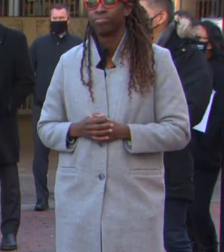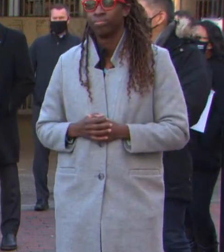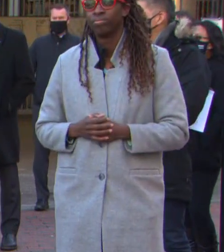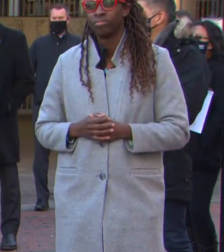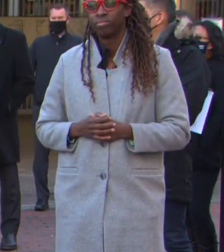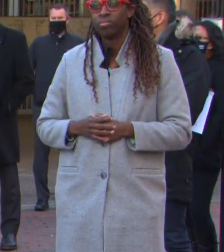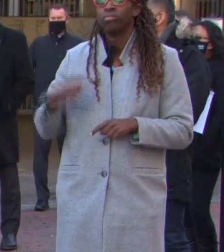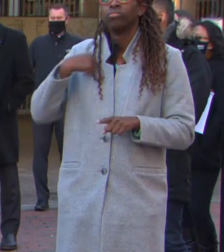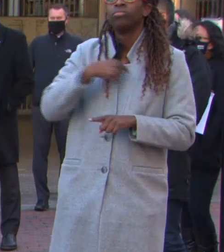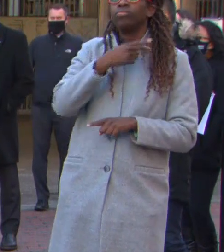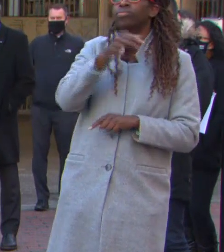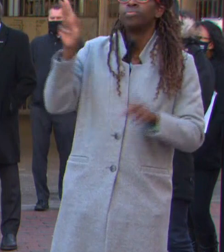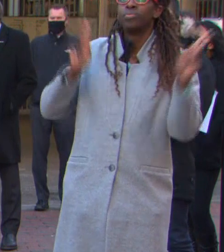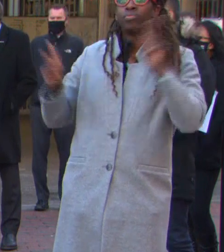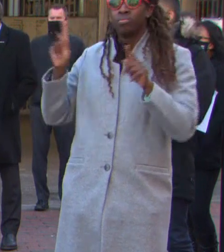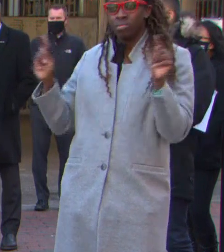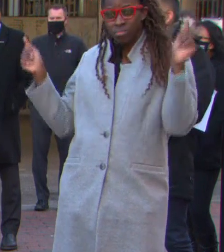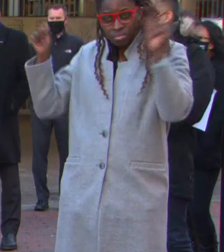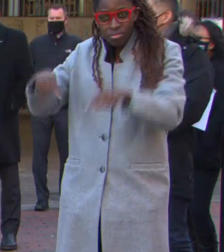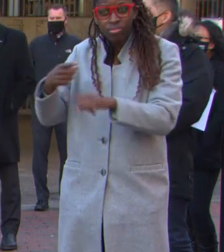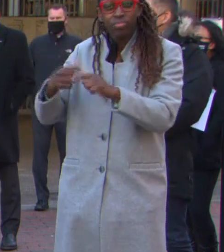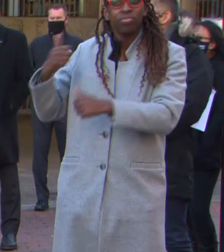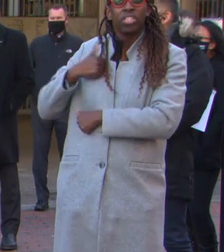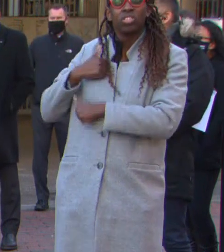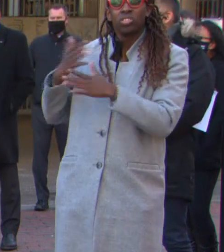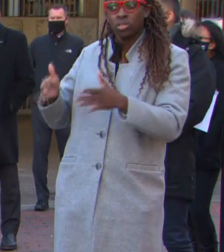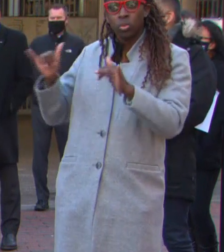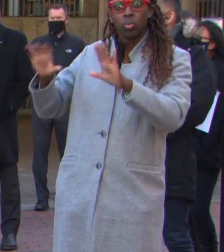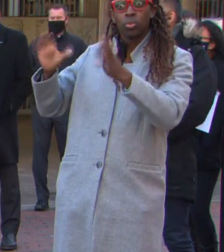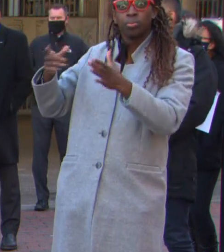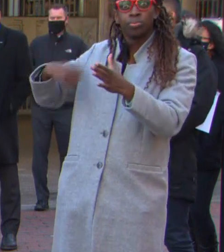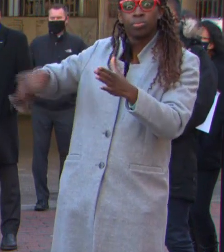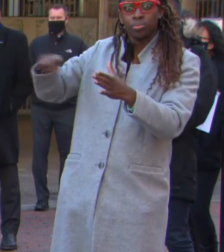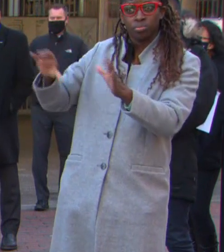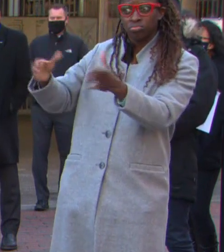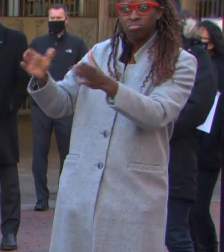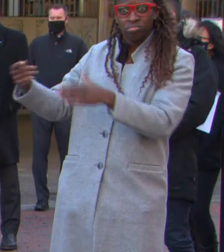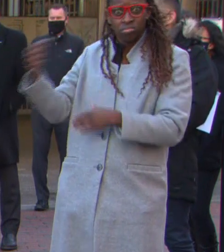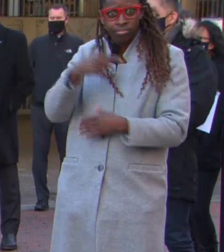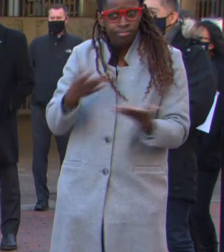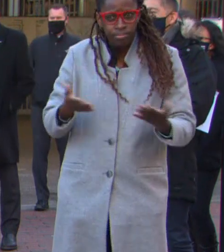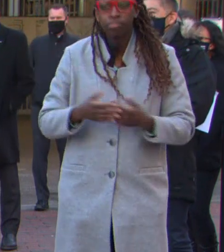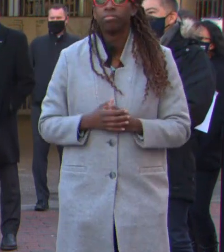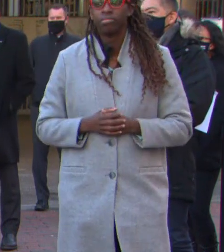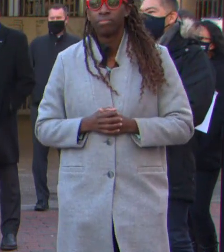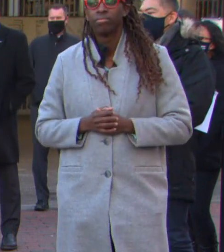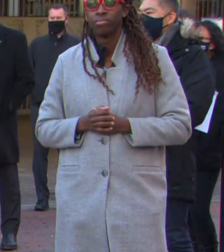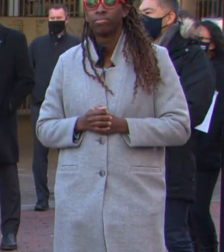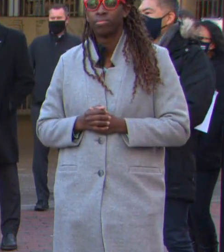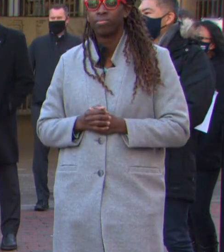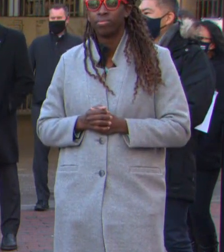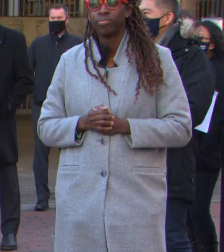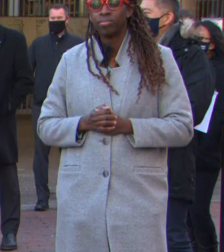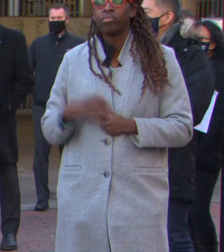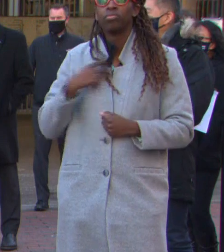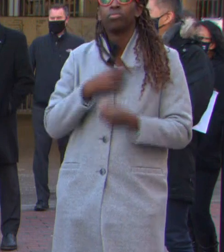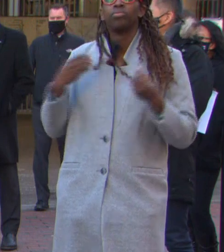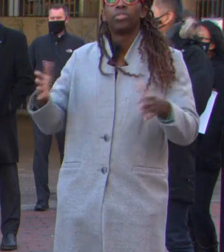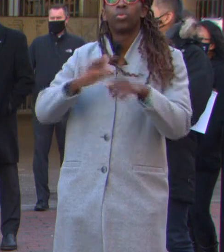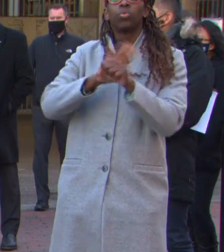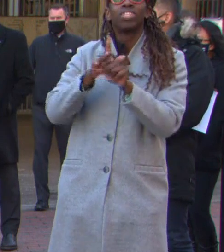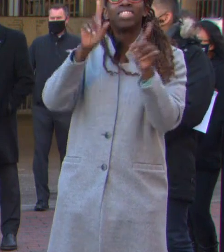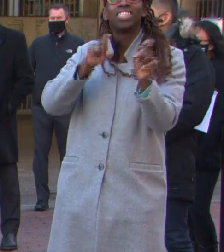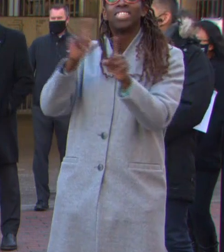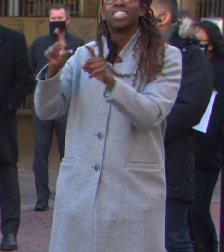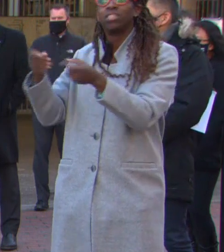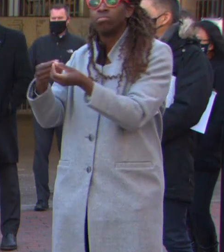Santiago. The VA is always also providing COVID testing for our veterans, where our veterans go to get tested.